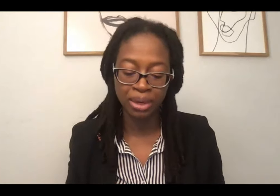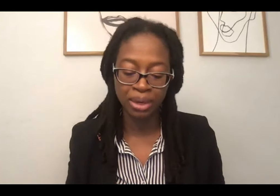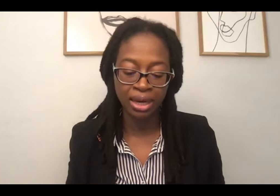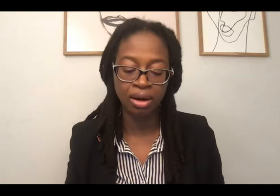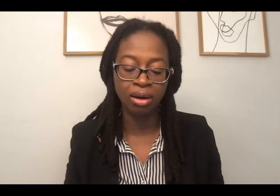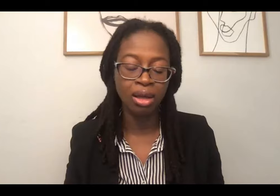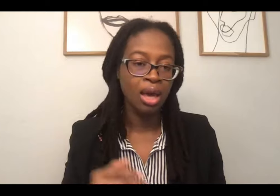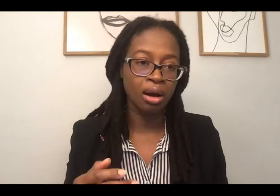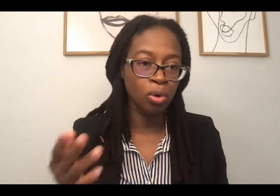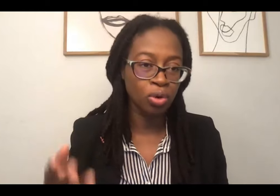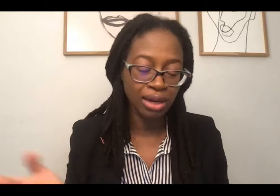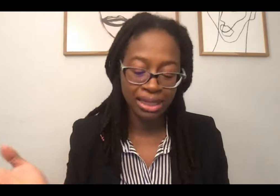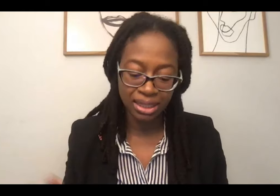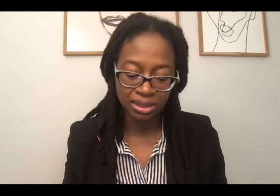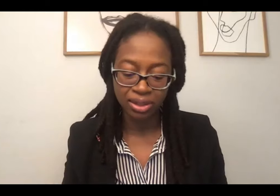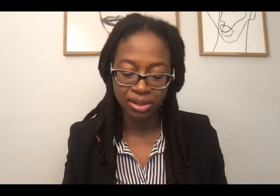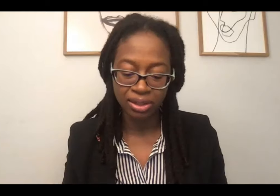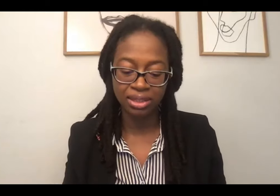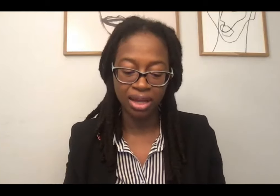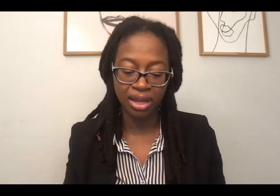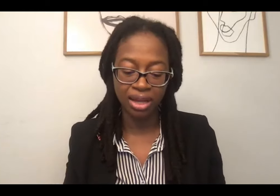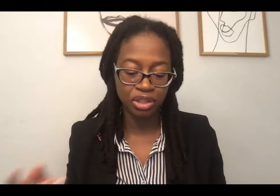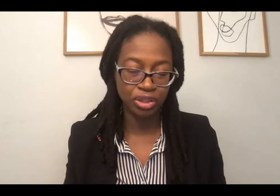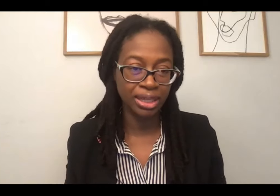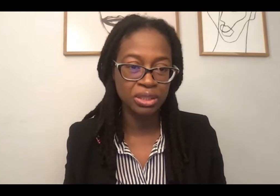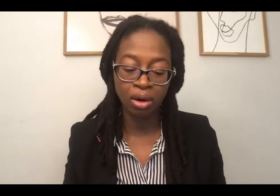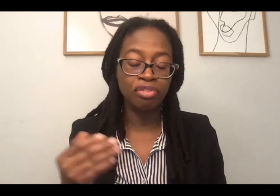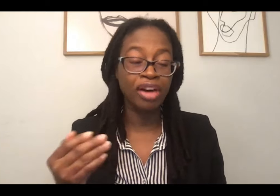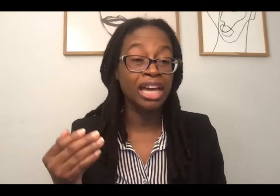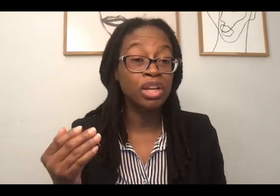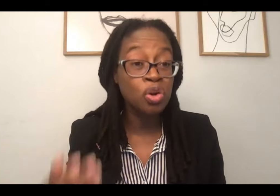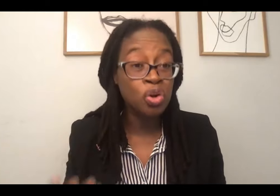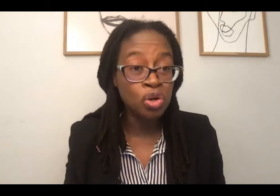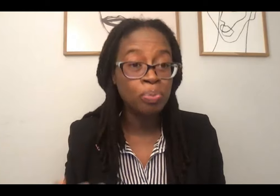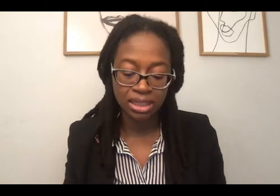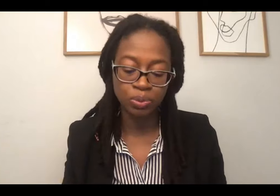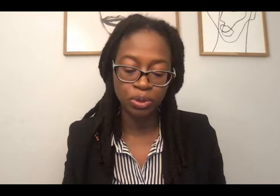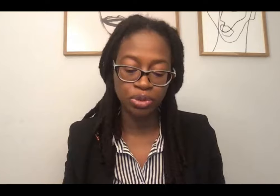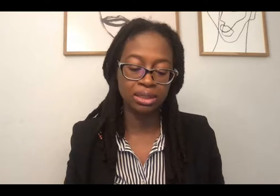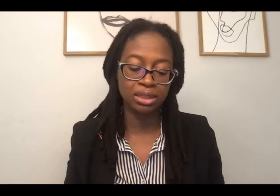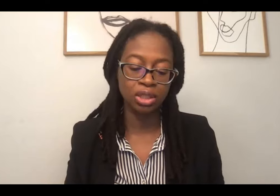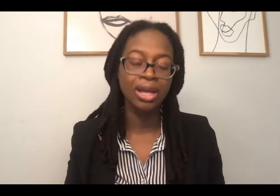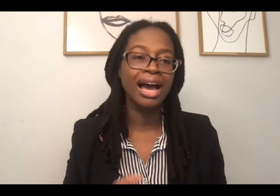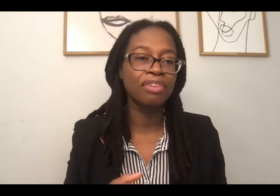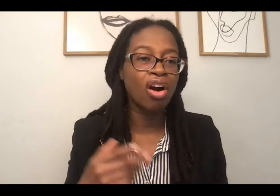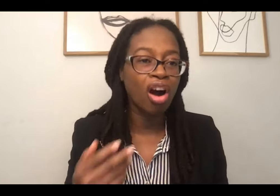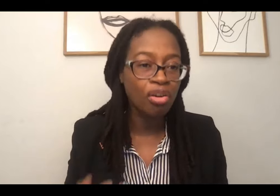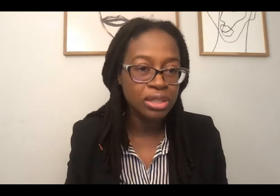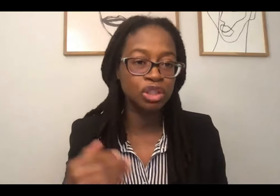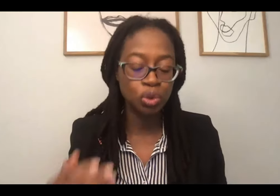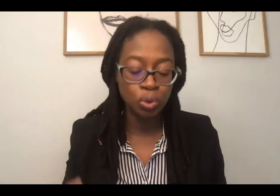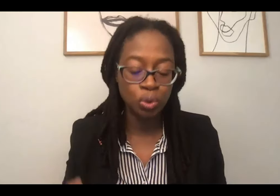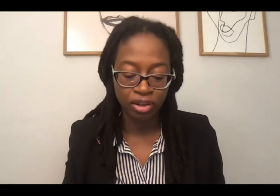Jamaica, Mona and St. Augustine rather in Trinidad and Tobago, provide good practice with respect to having office for